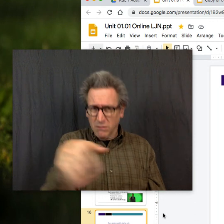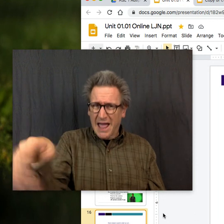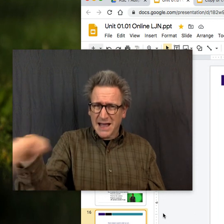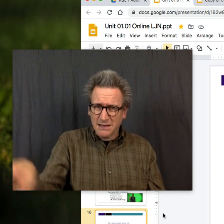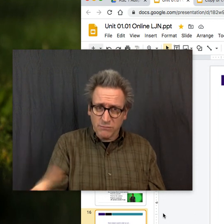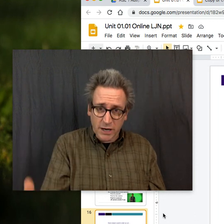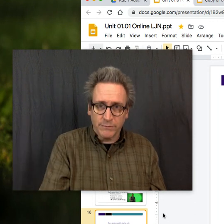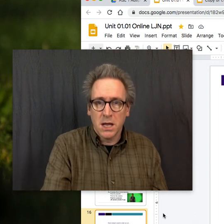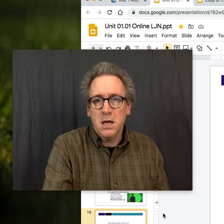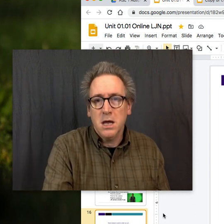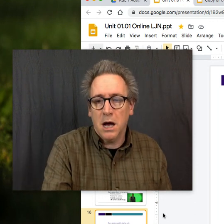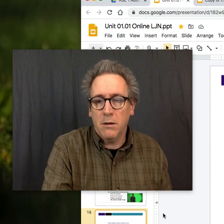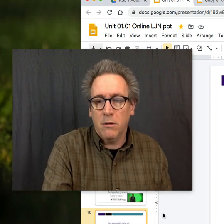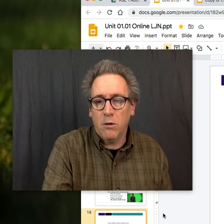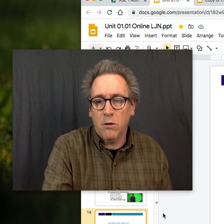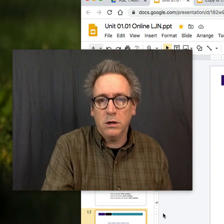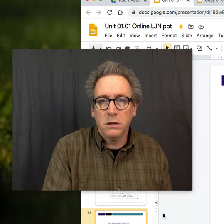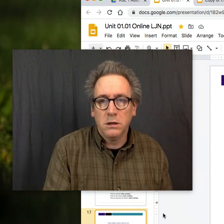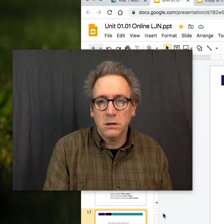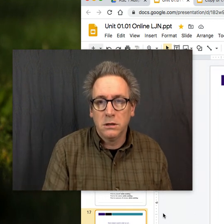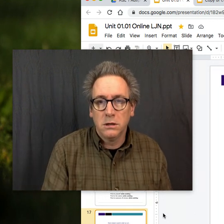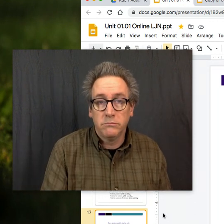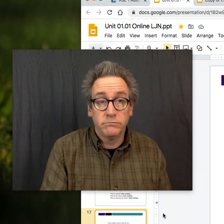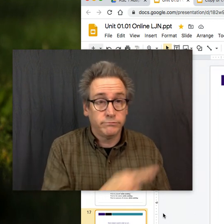Go. Yes. Right. Or,